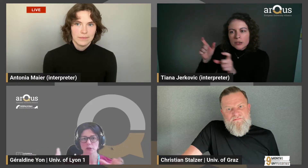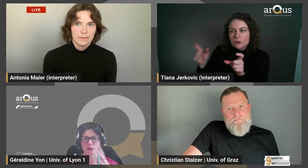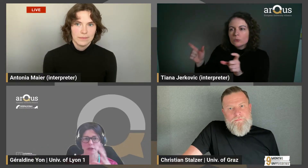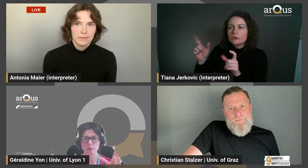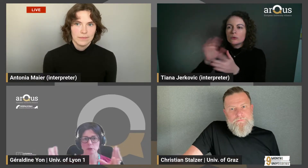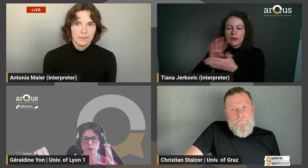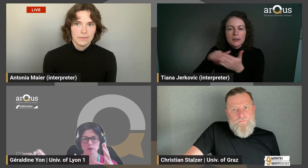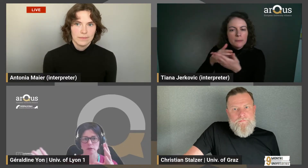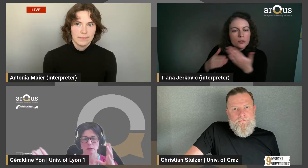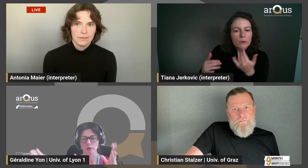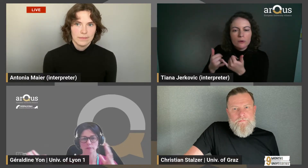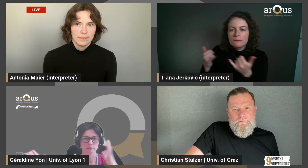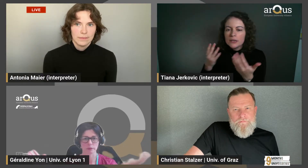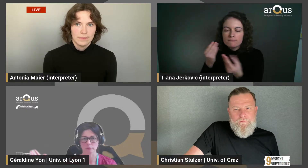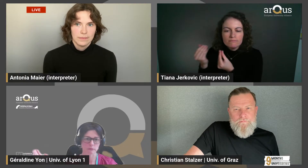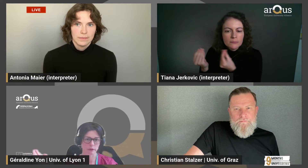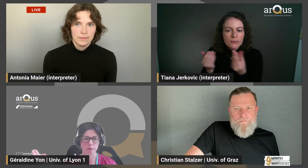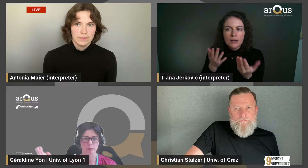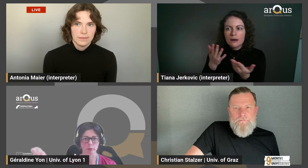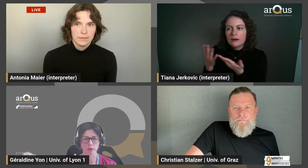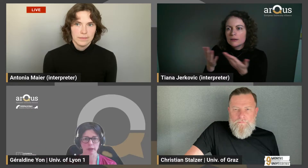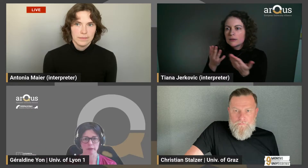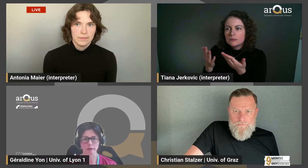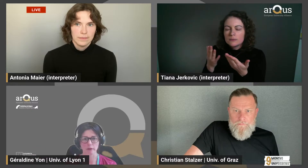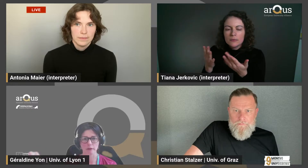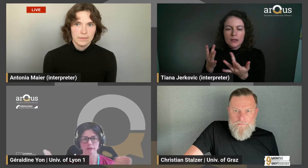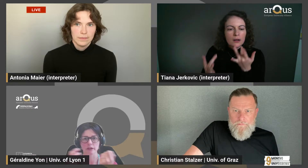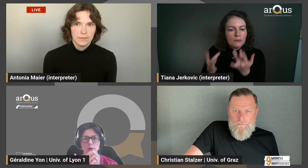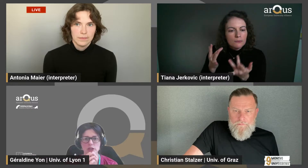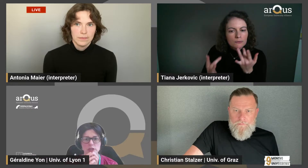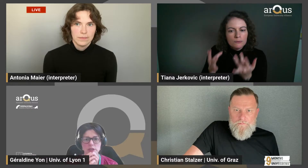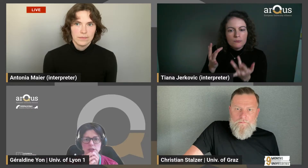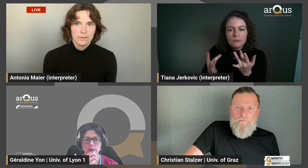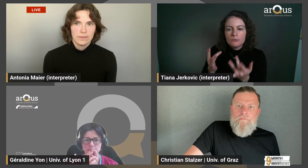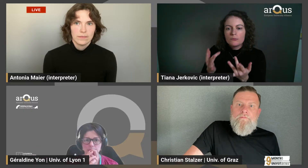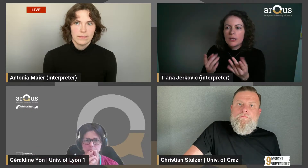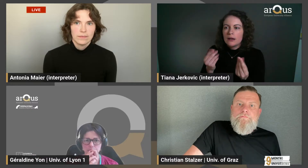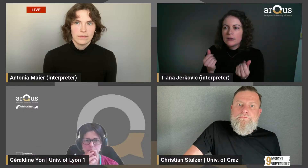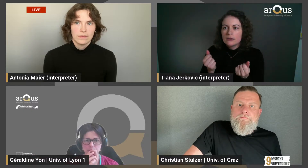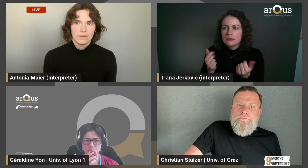common misunderstanding between deaf people and sign languages?